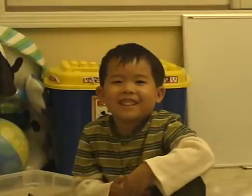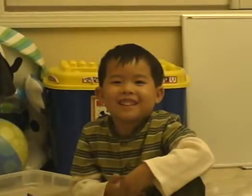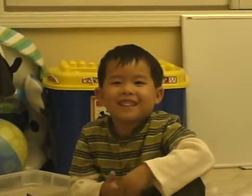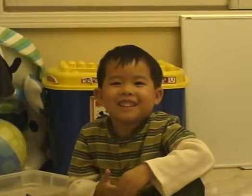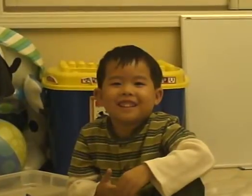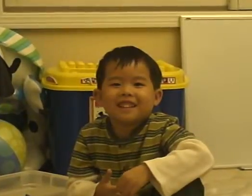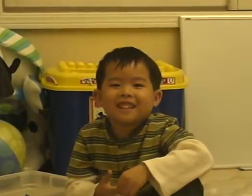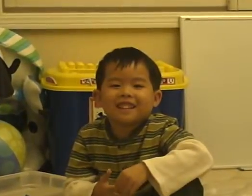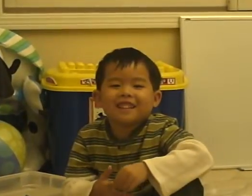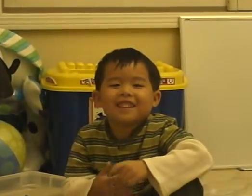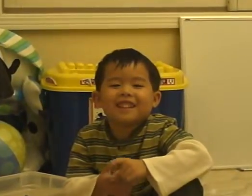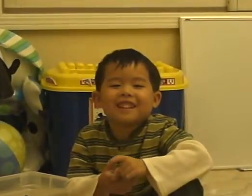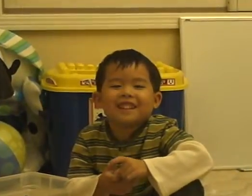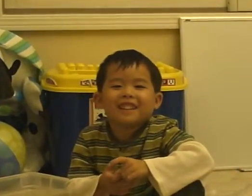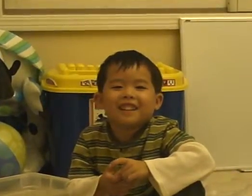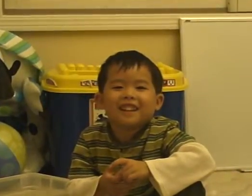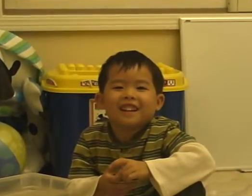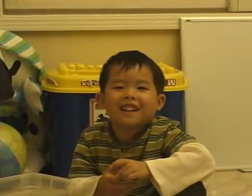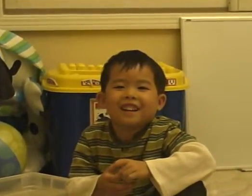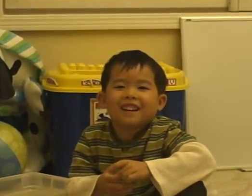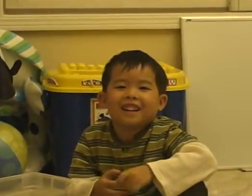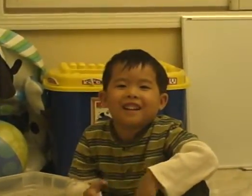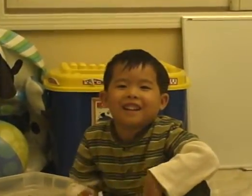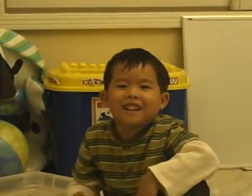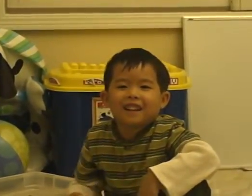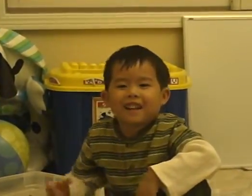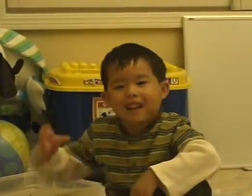E. else? E. E. Okay, E.